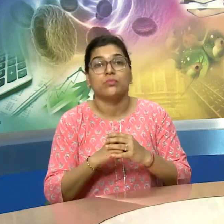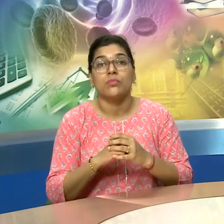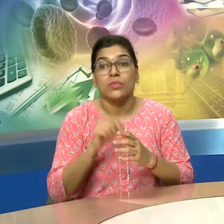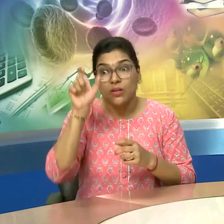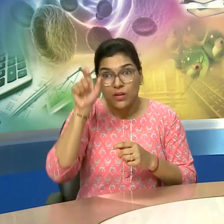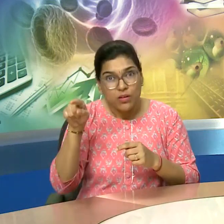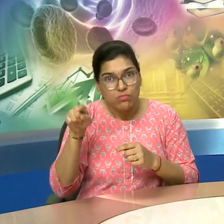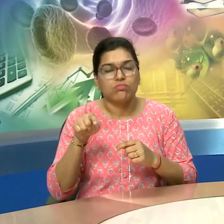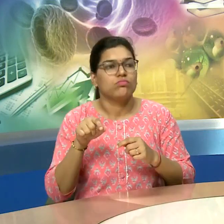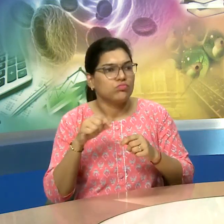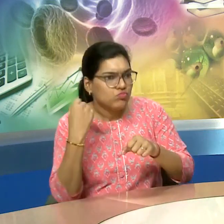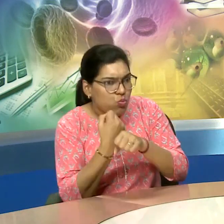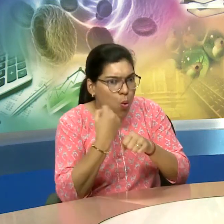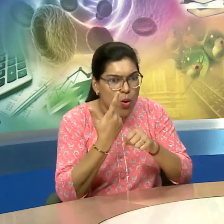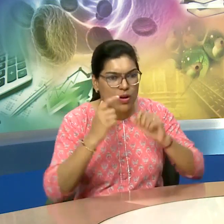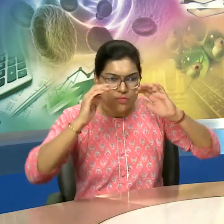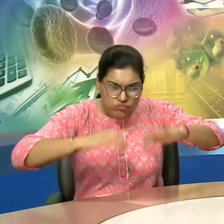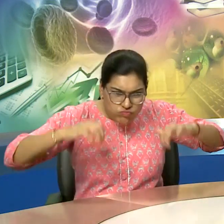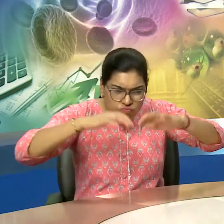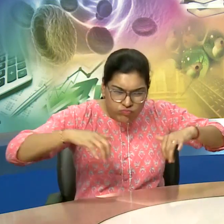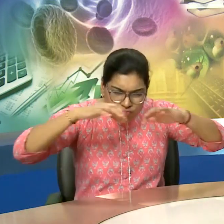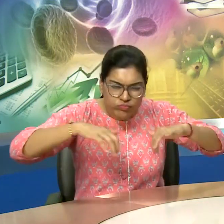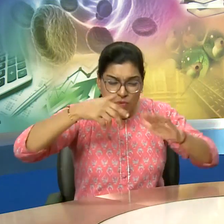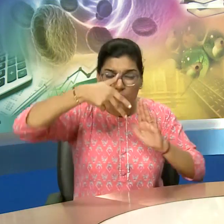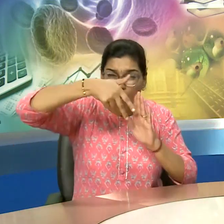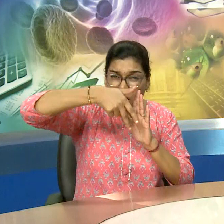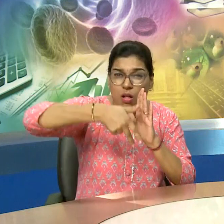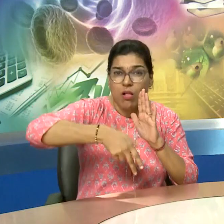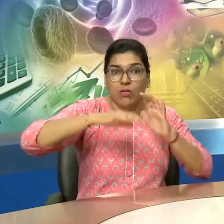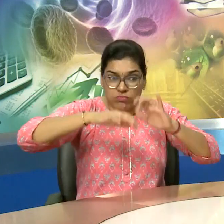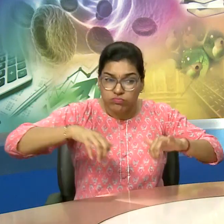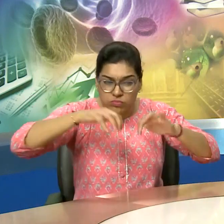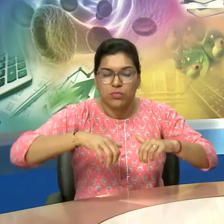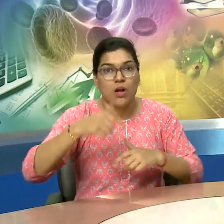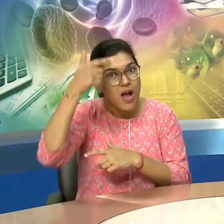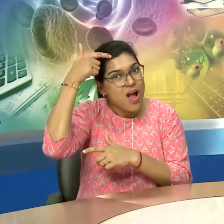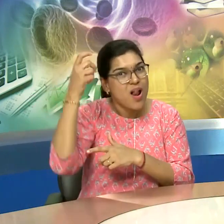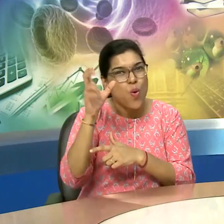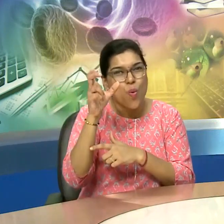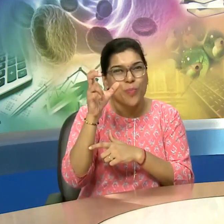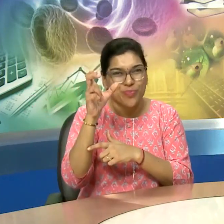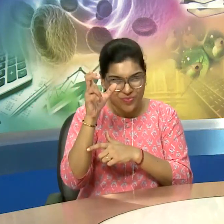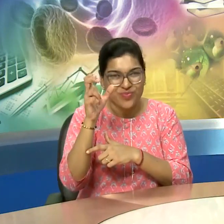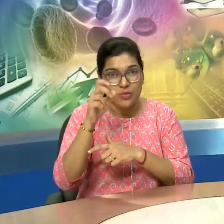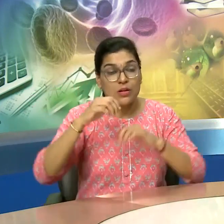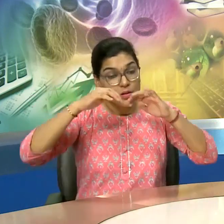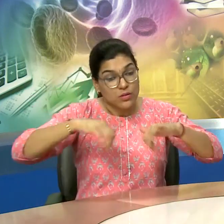mine and flint them at those